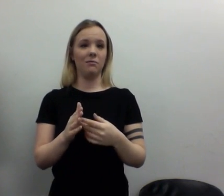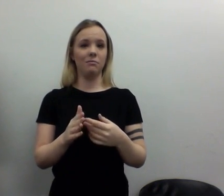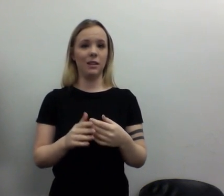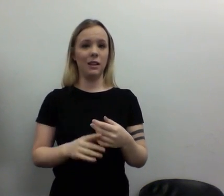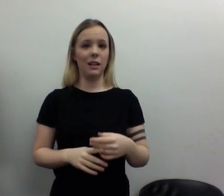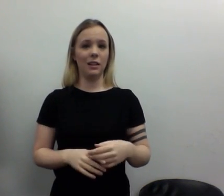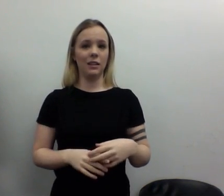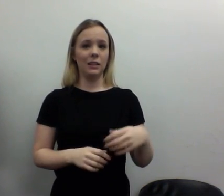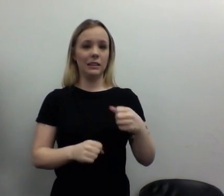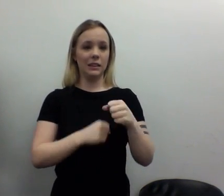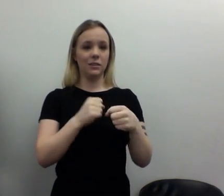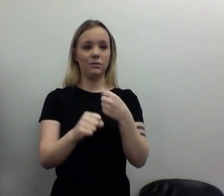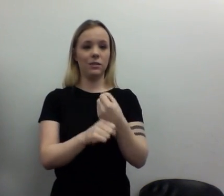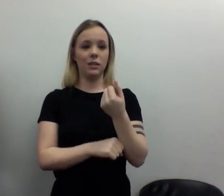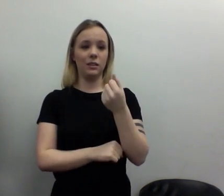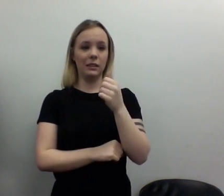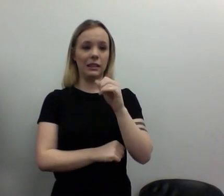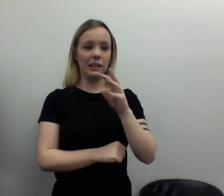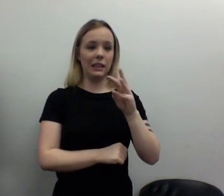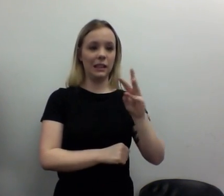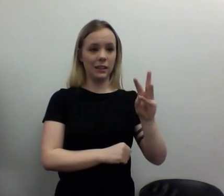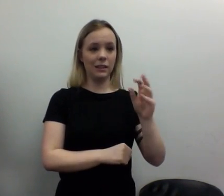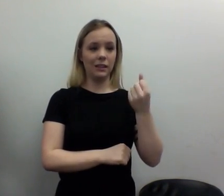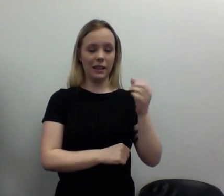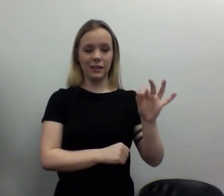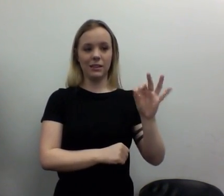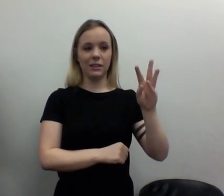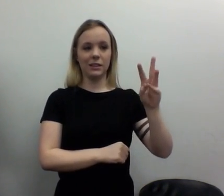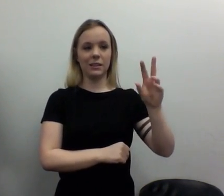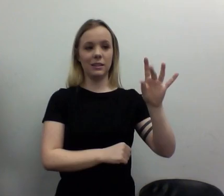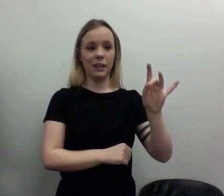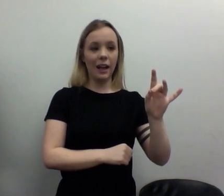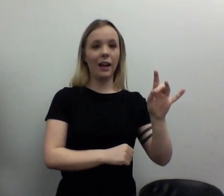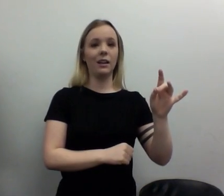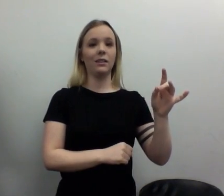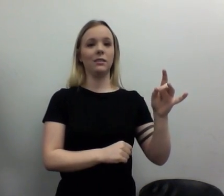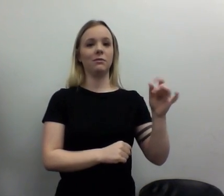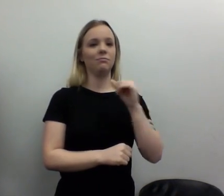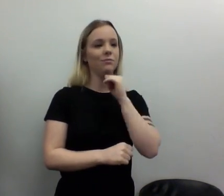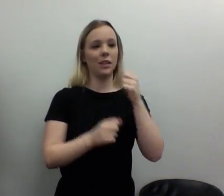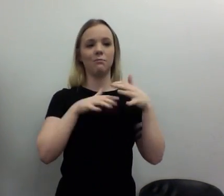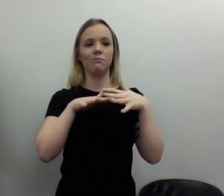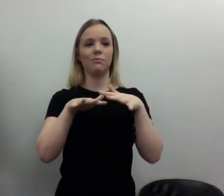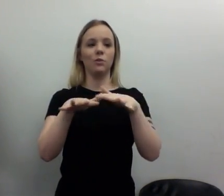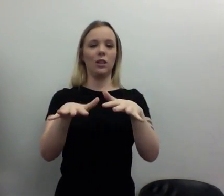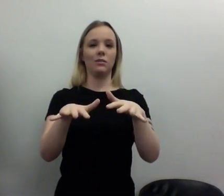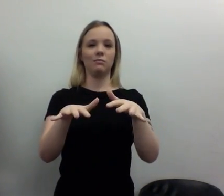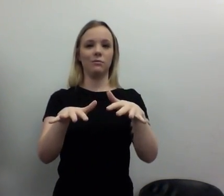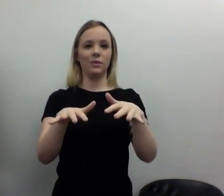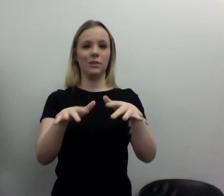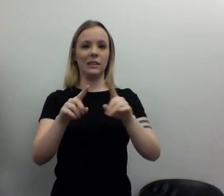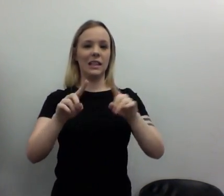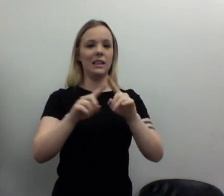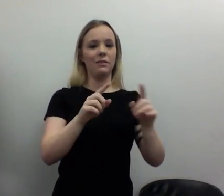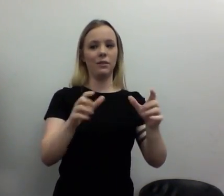across the social groups of America. I want to do 2 things. First, I want to present a picture of what we think we know about homicide in the United